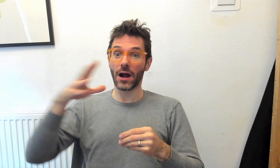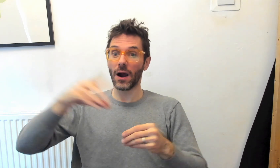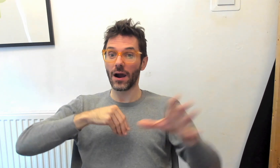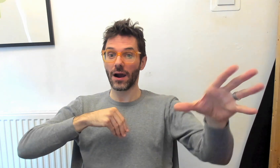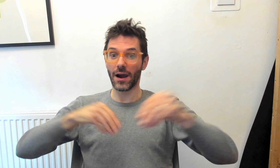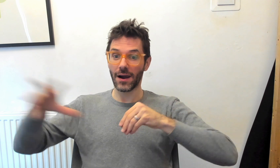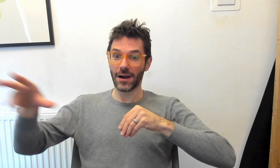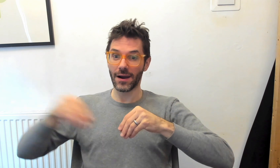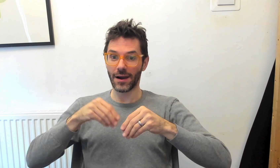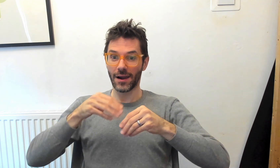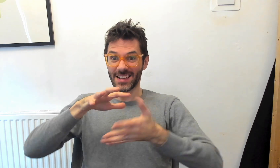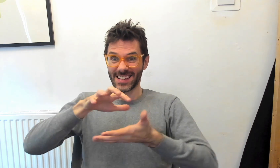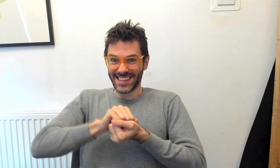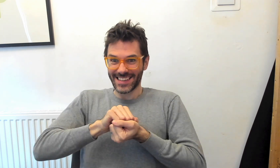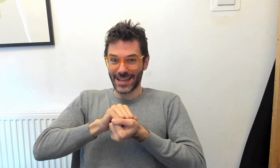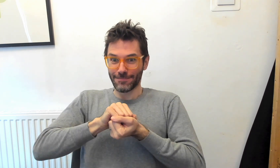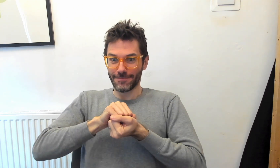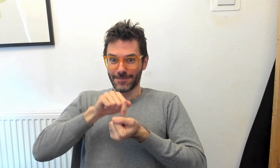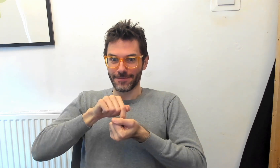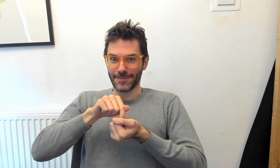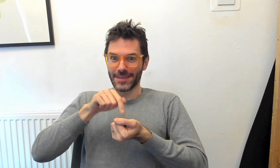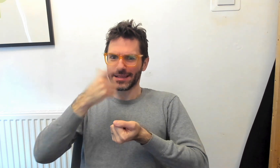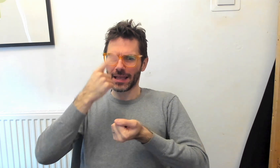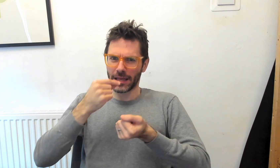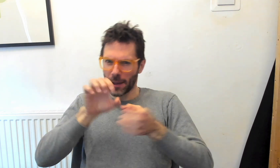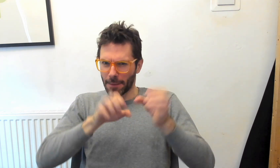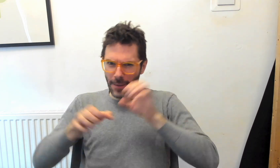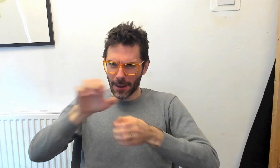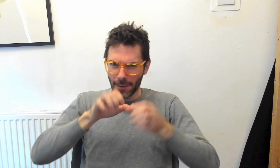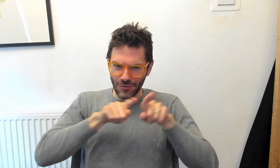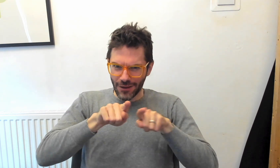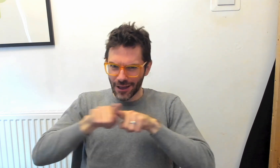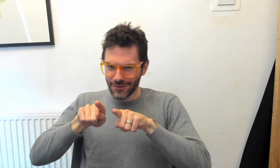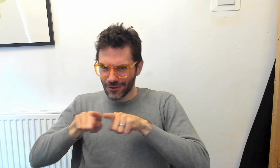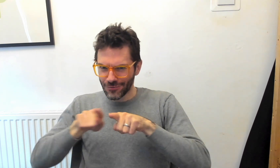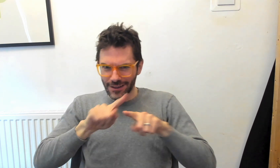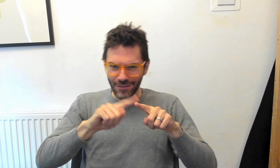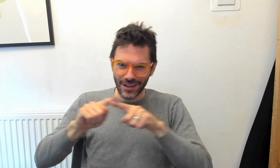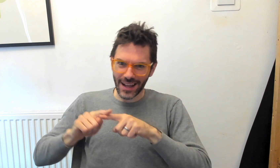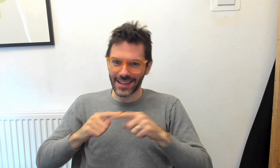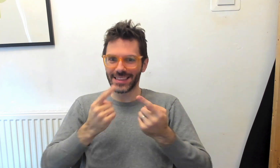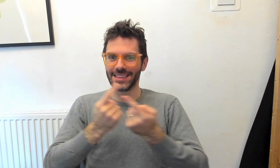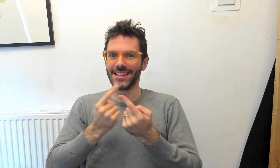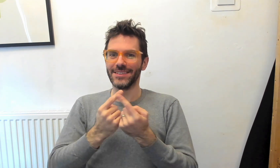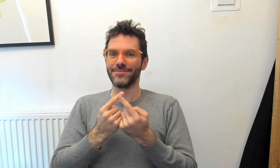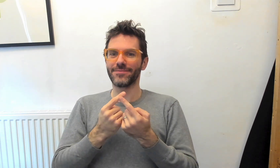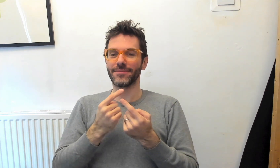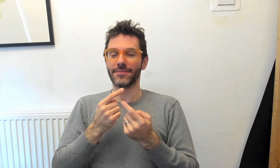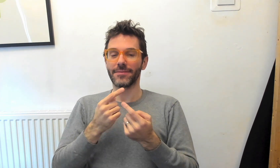So if you want to load this information and keep it and experiment with it and try out different things, then the